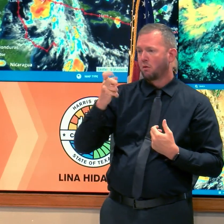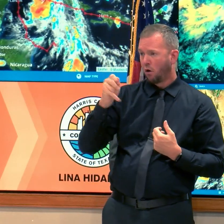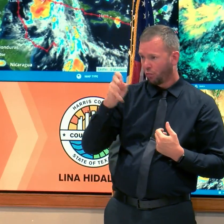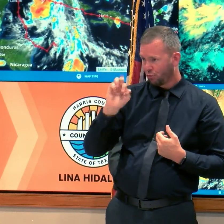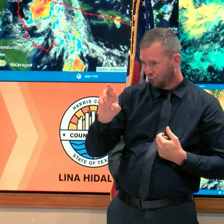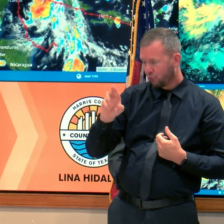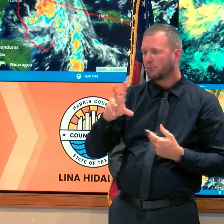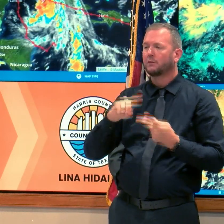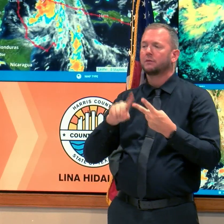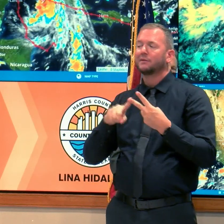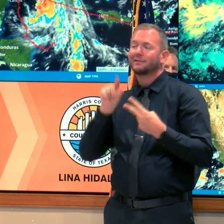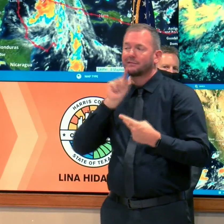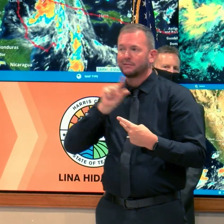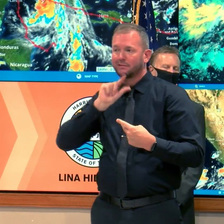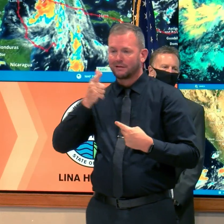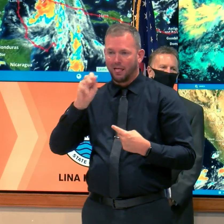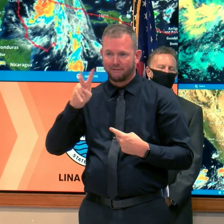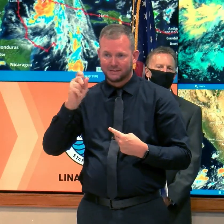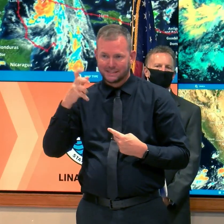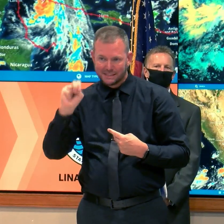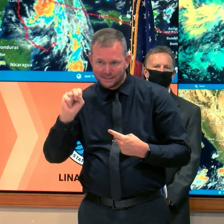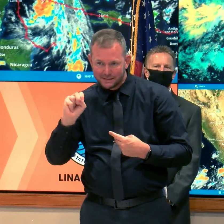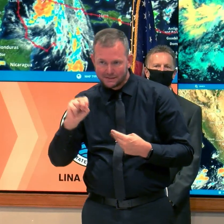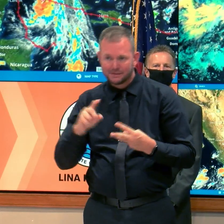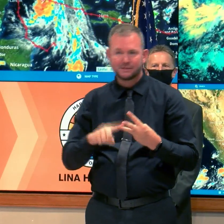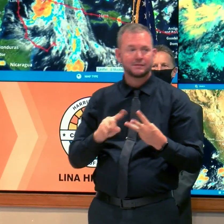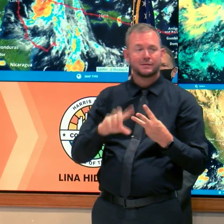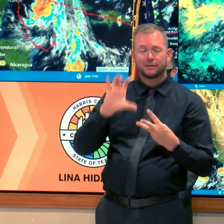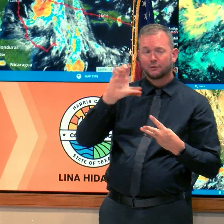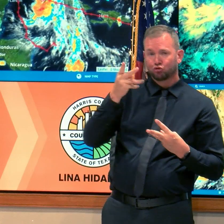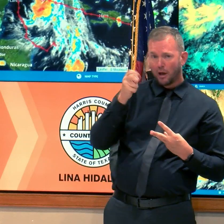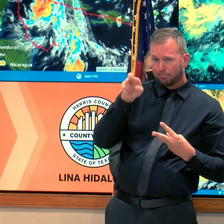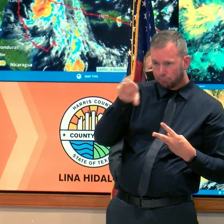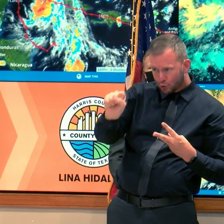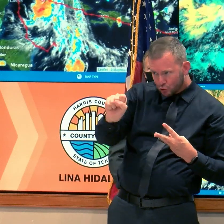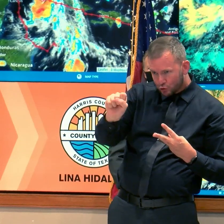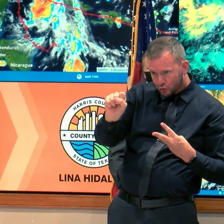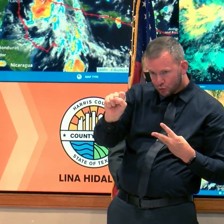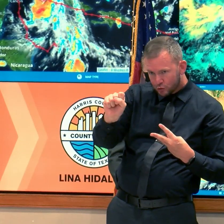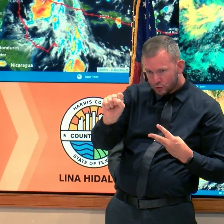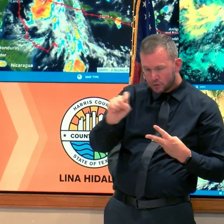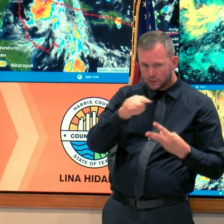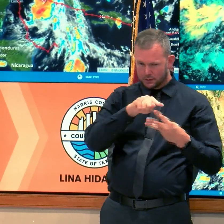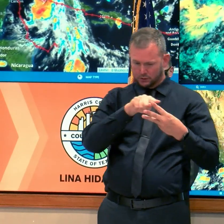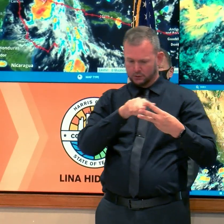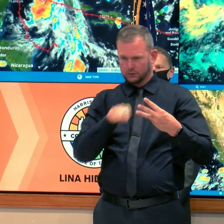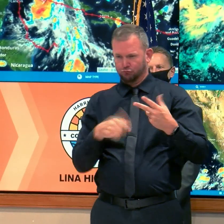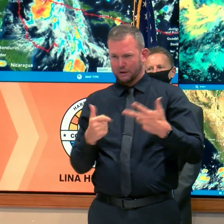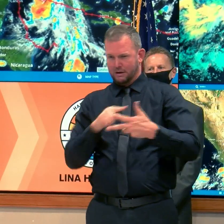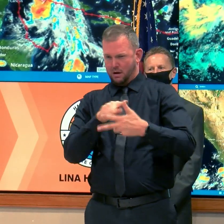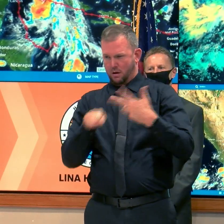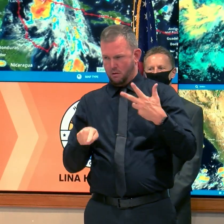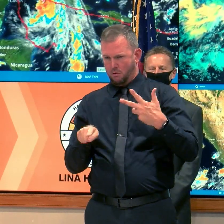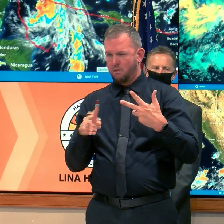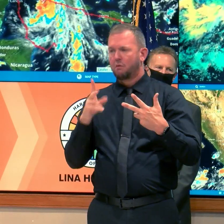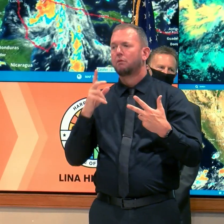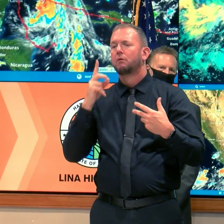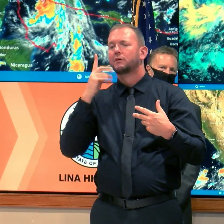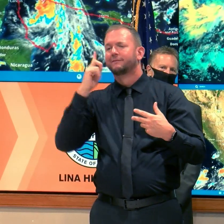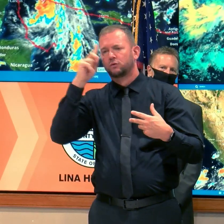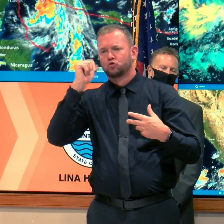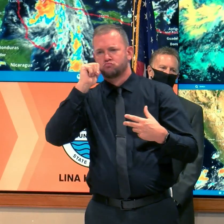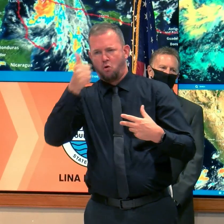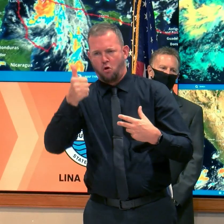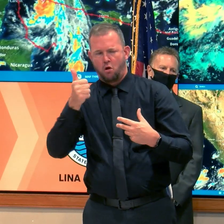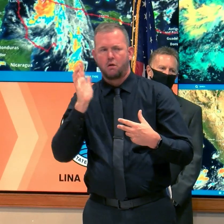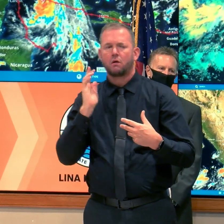time, where things are, where things stand, and even then the window is very, very short.